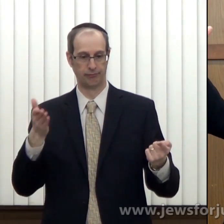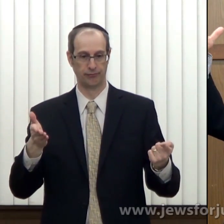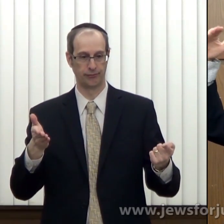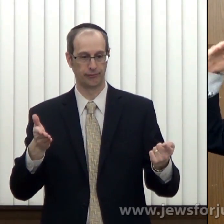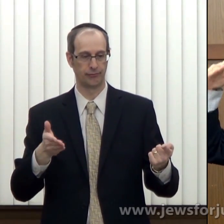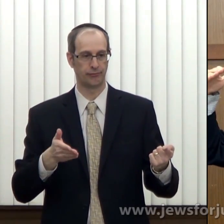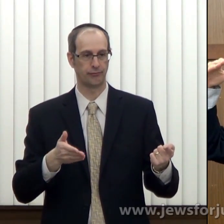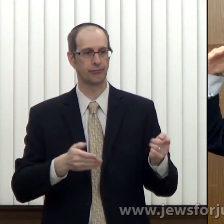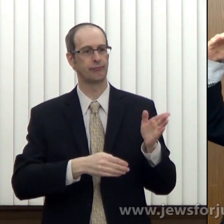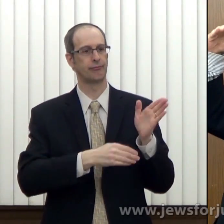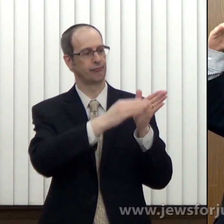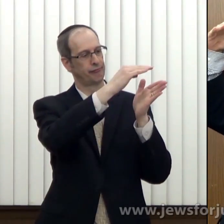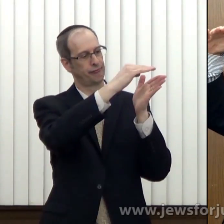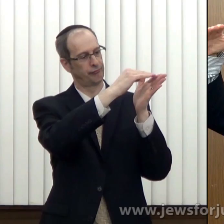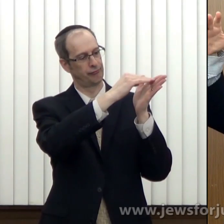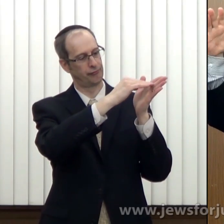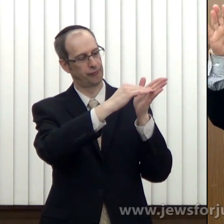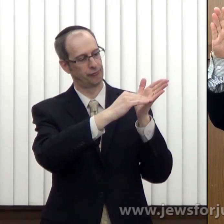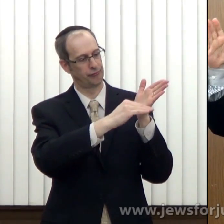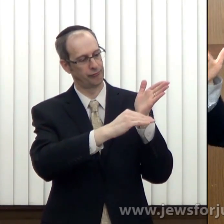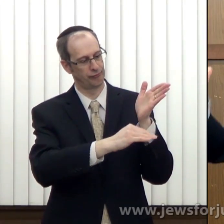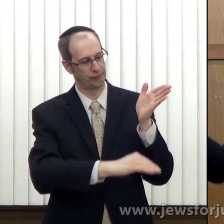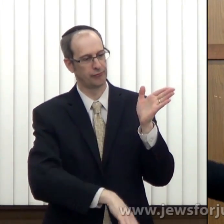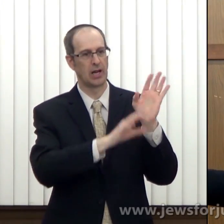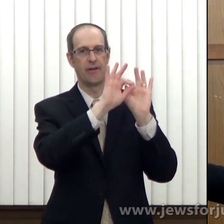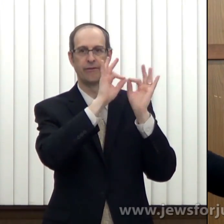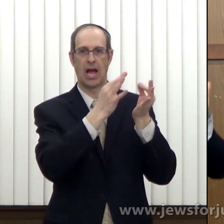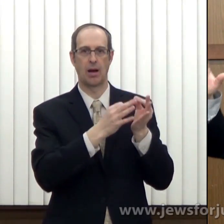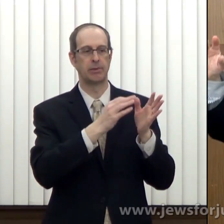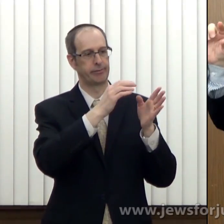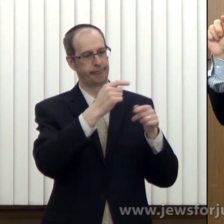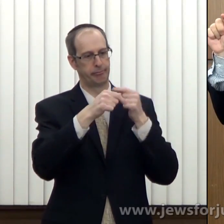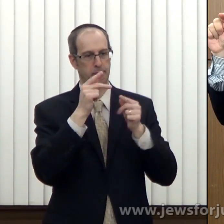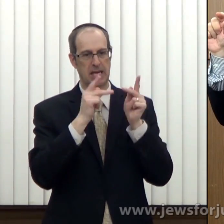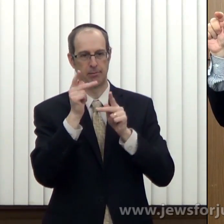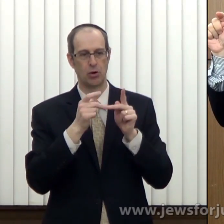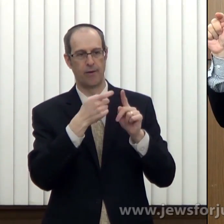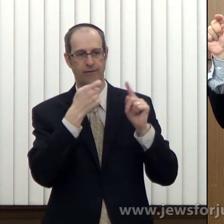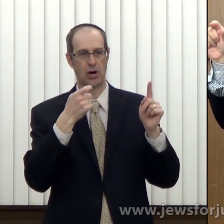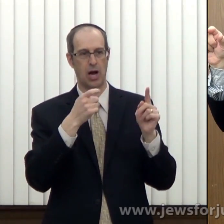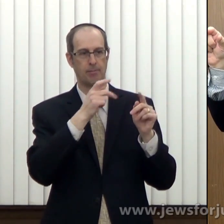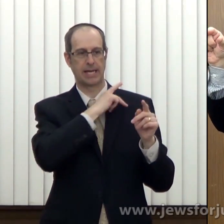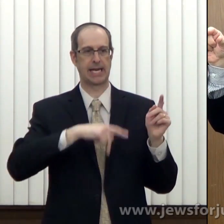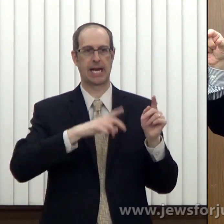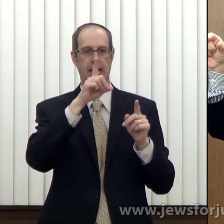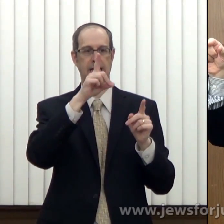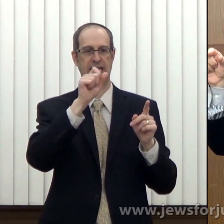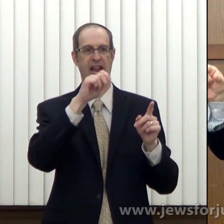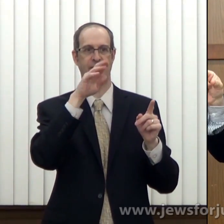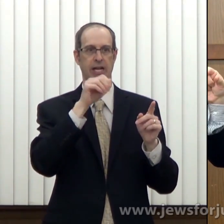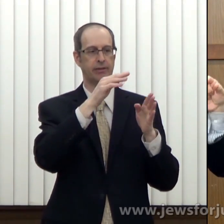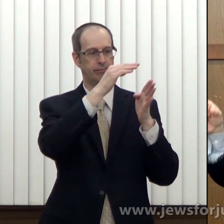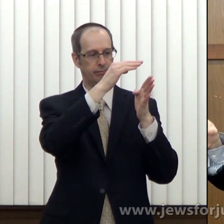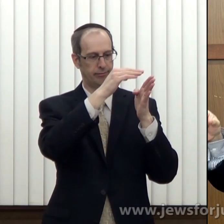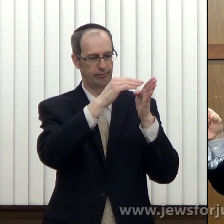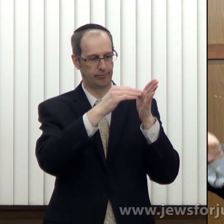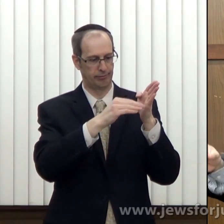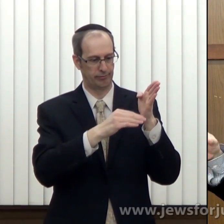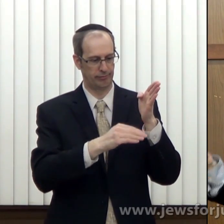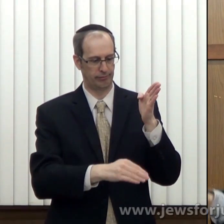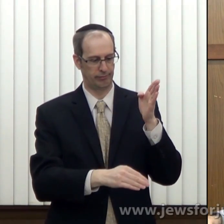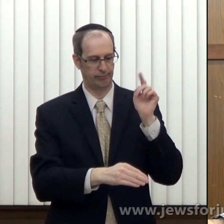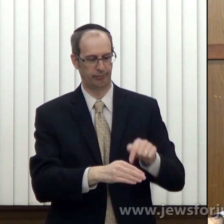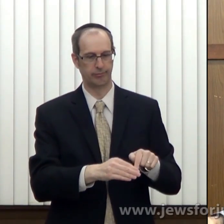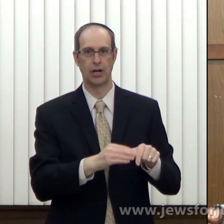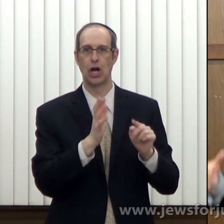whole genealogy, gives the whole list of people going from King David all the way down